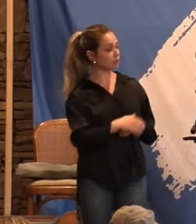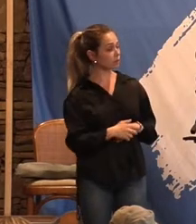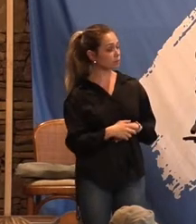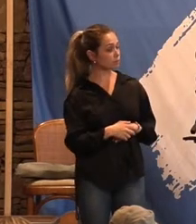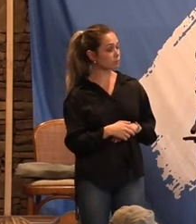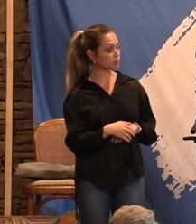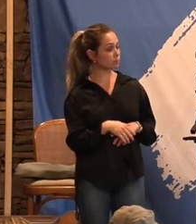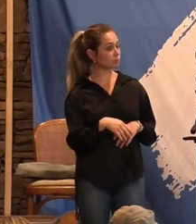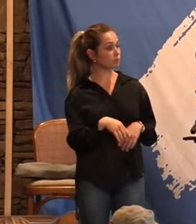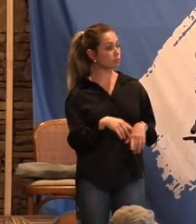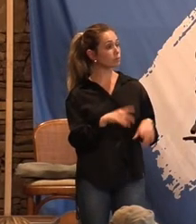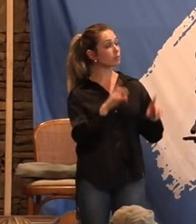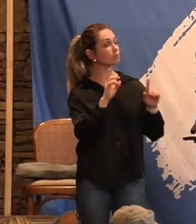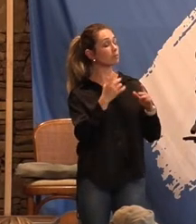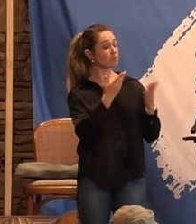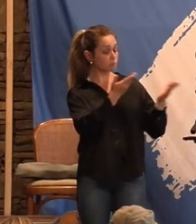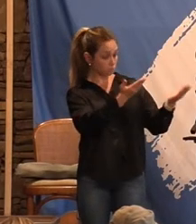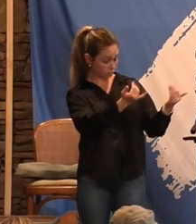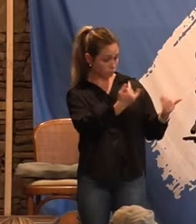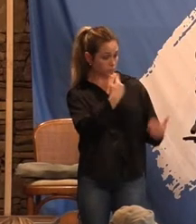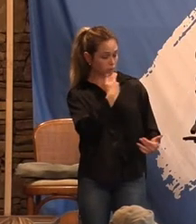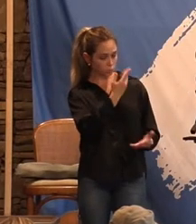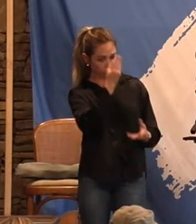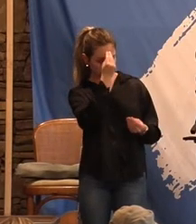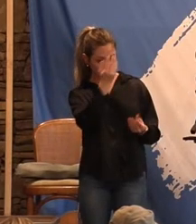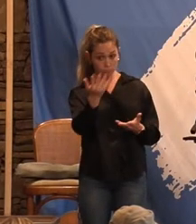"Go, tell us what you know."